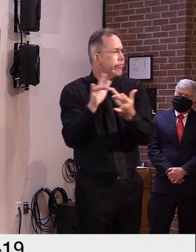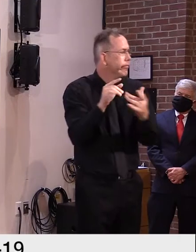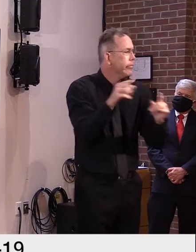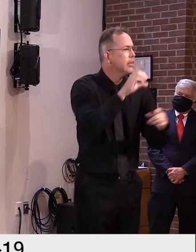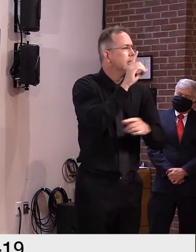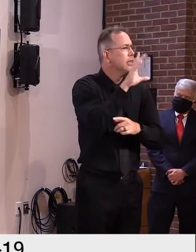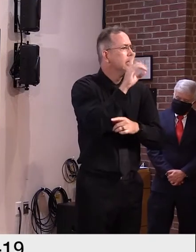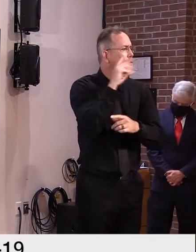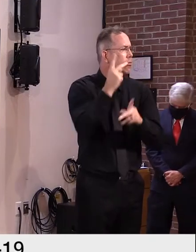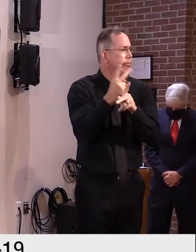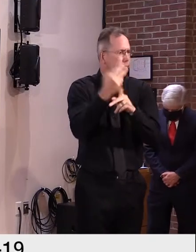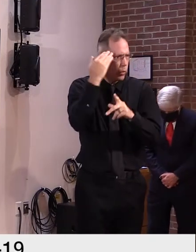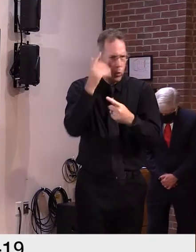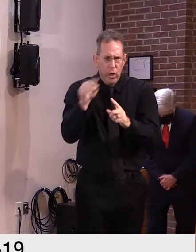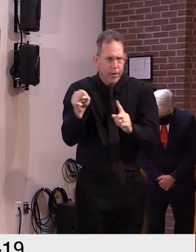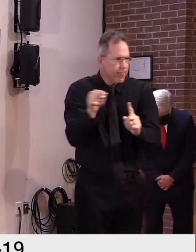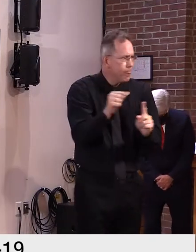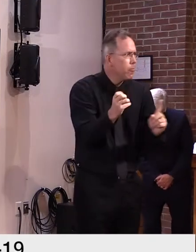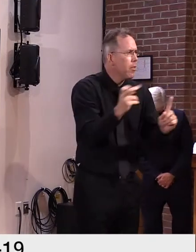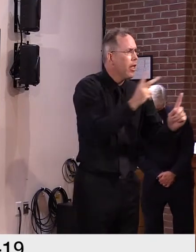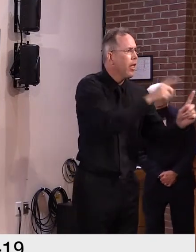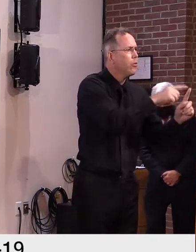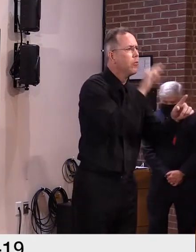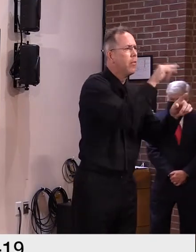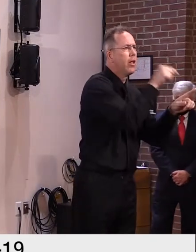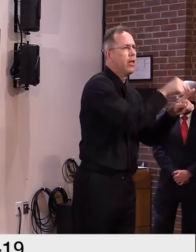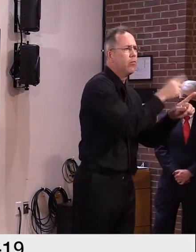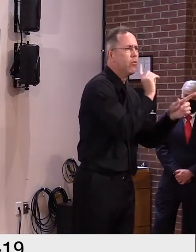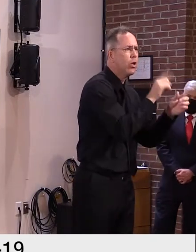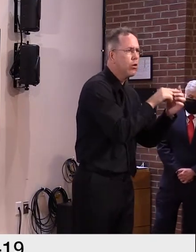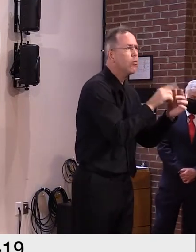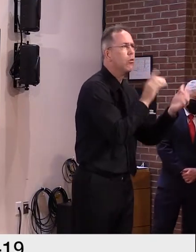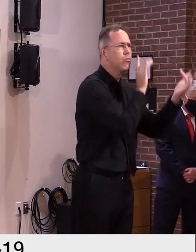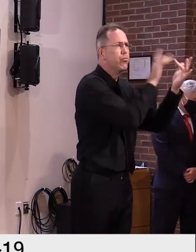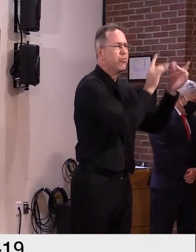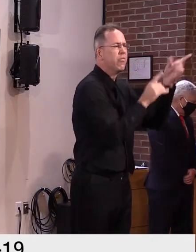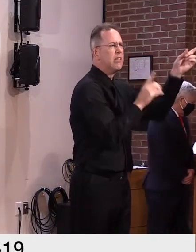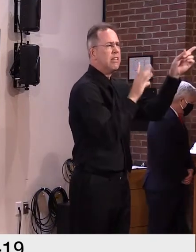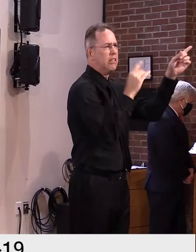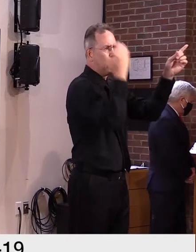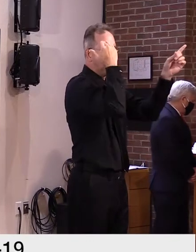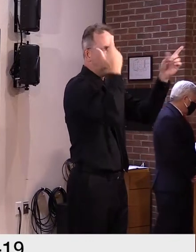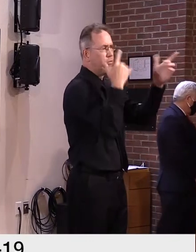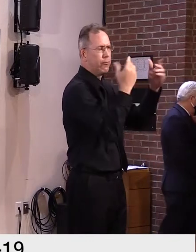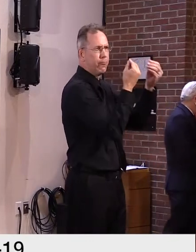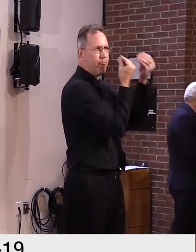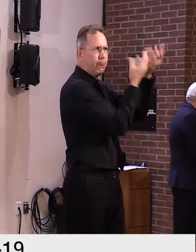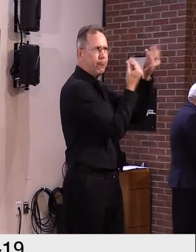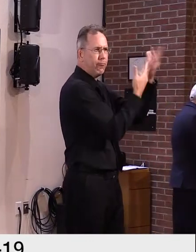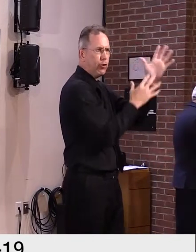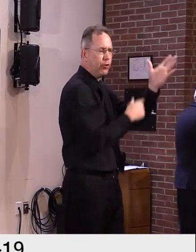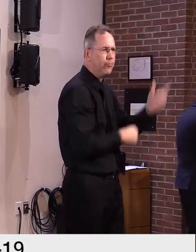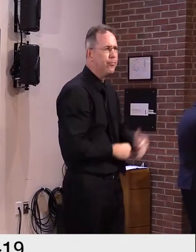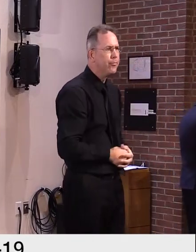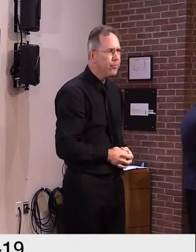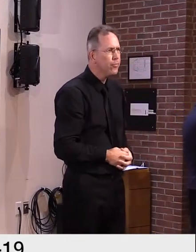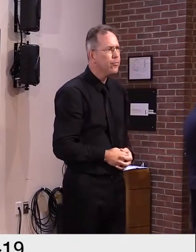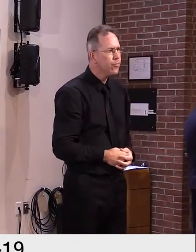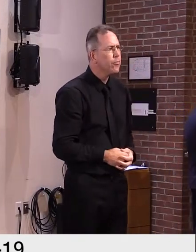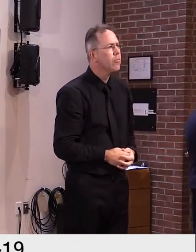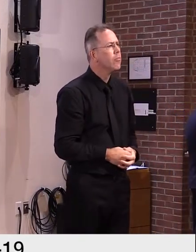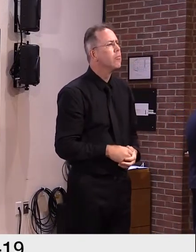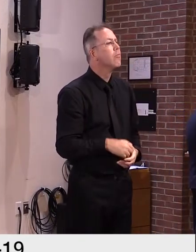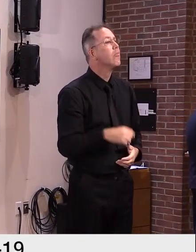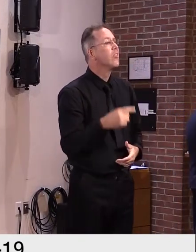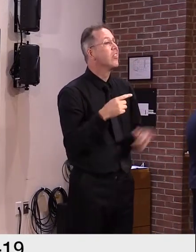people for contact tracing purposes or advice given to them, that all actually gets initiated once